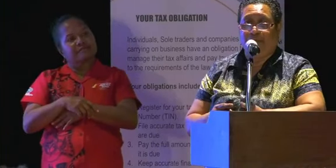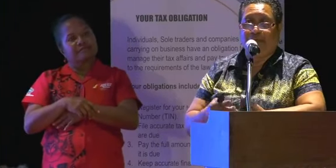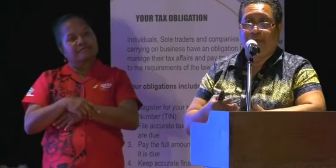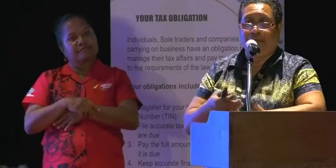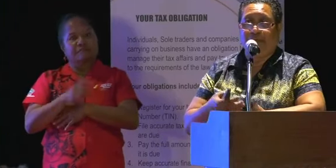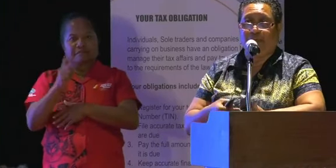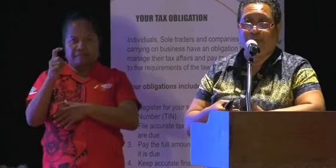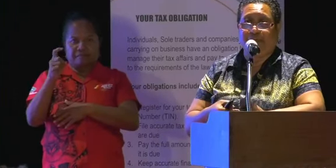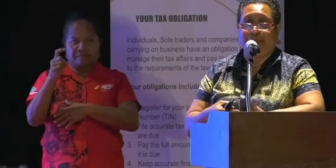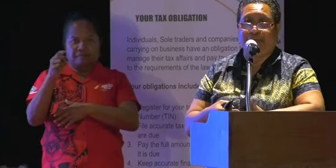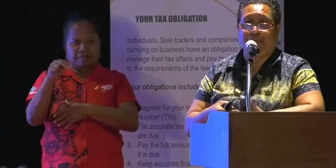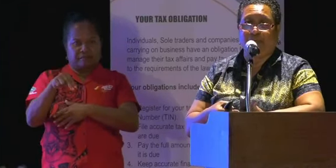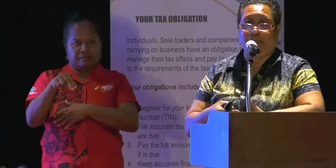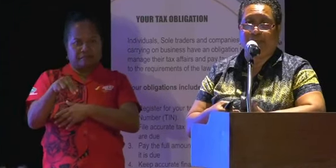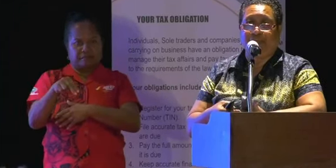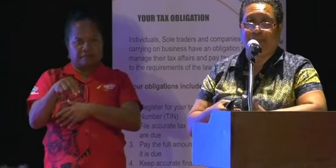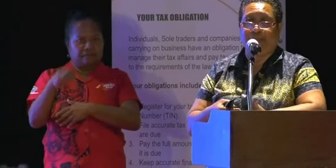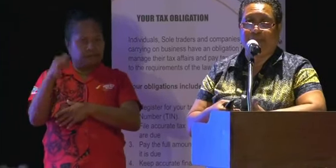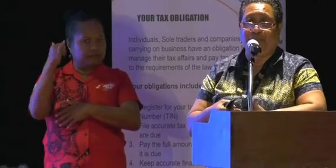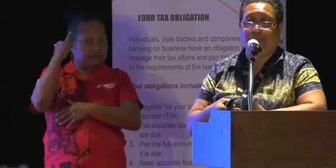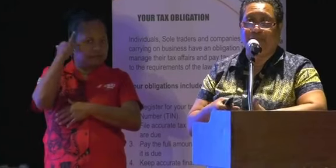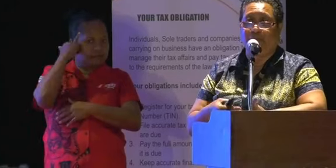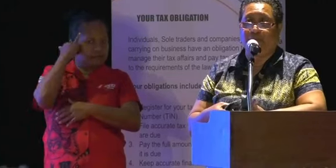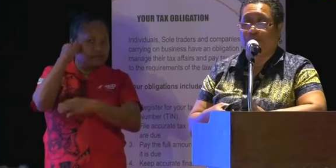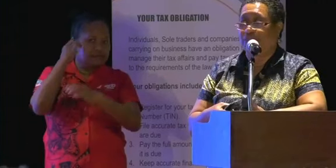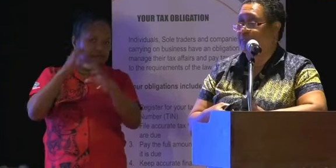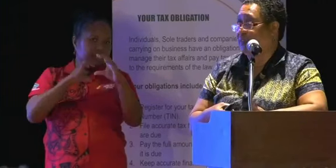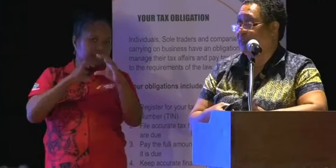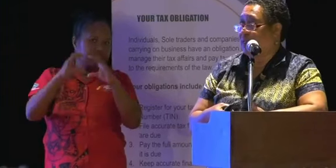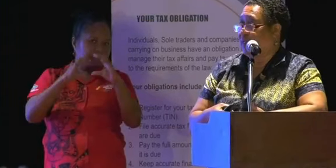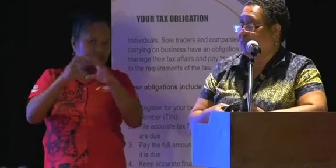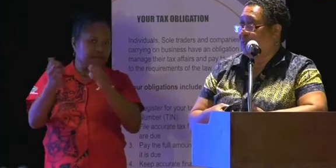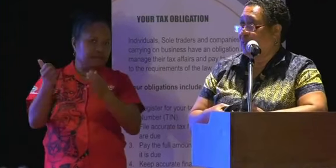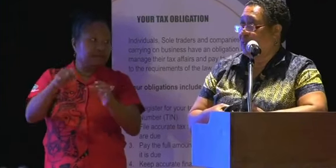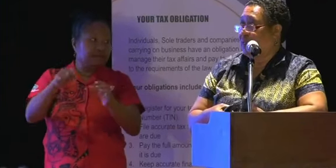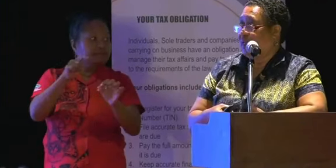If you need to get in touch with us, if you have any questions,